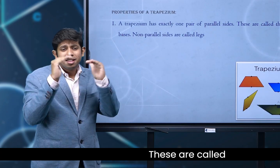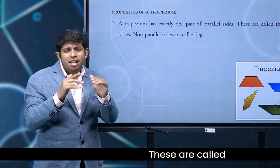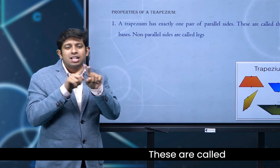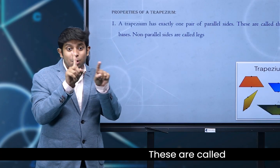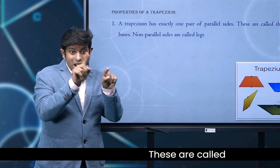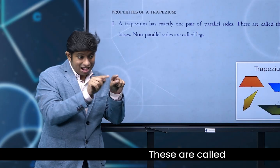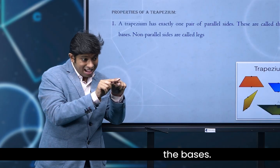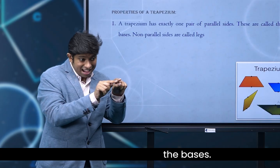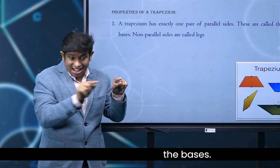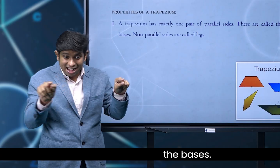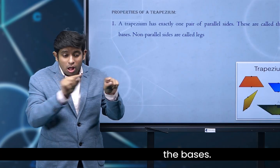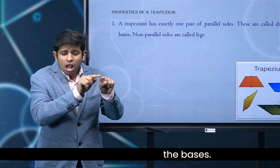These are called the bases.